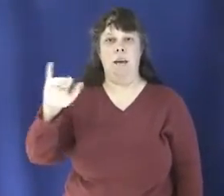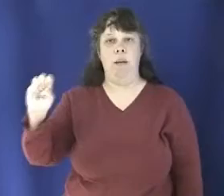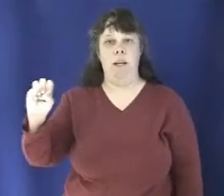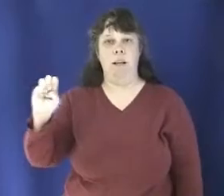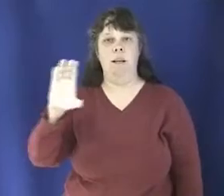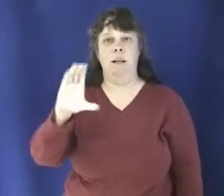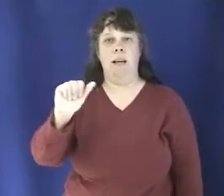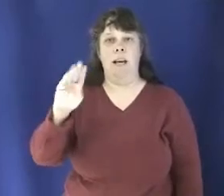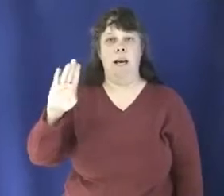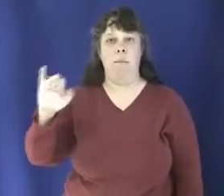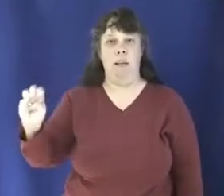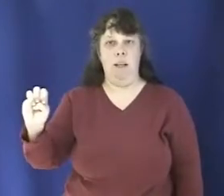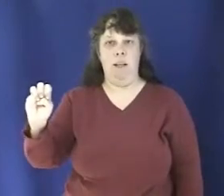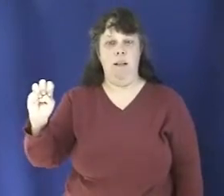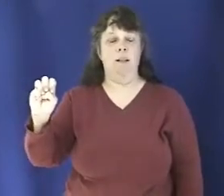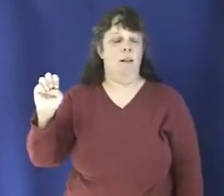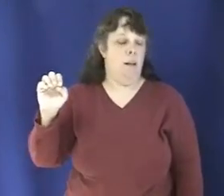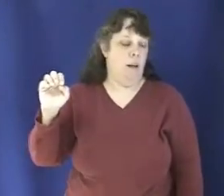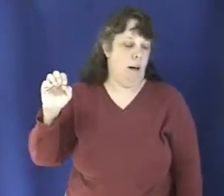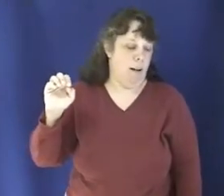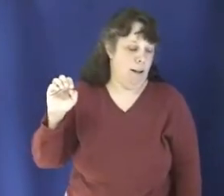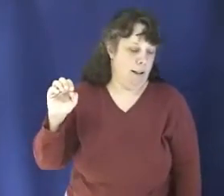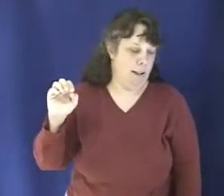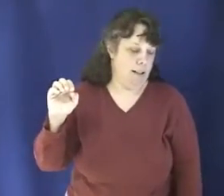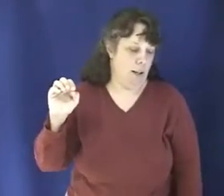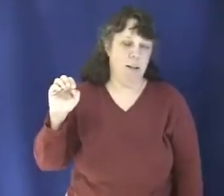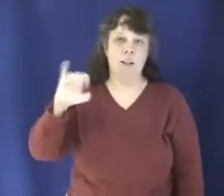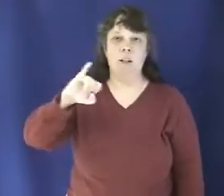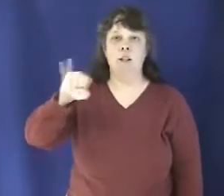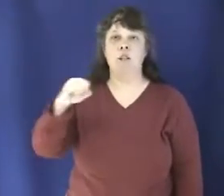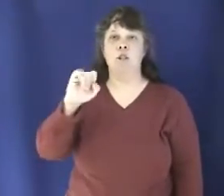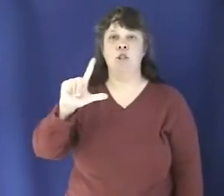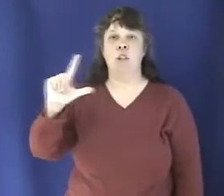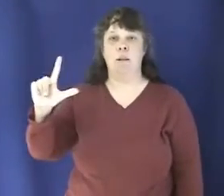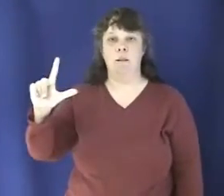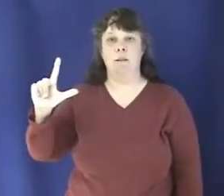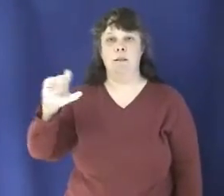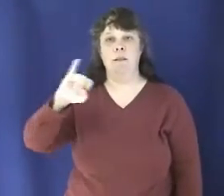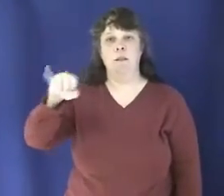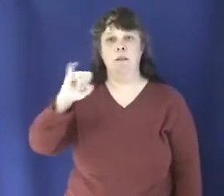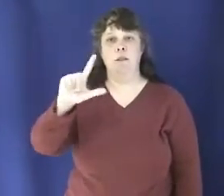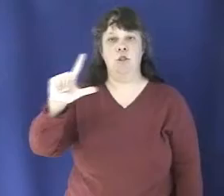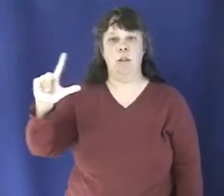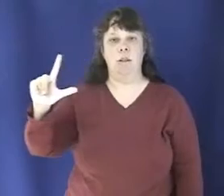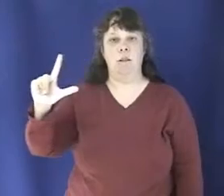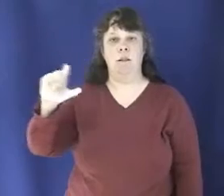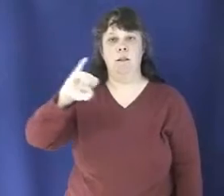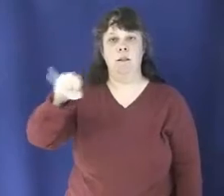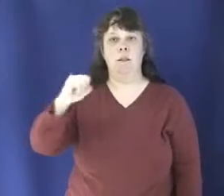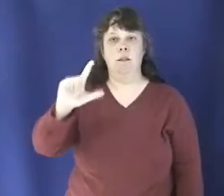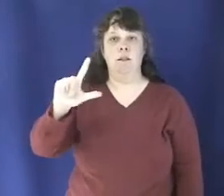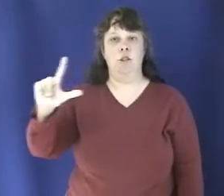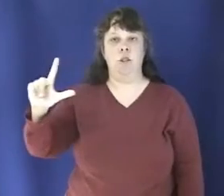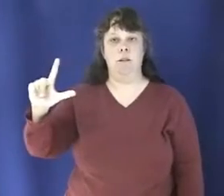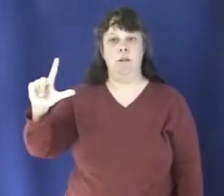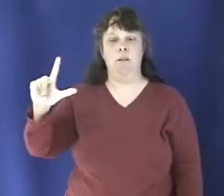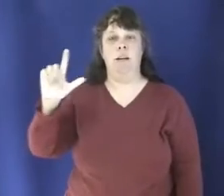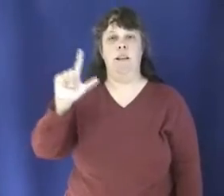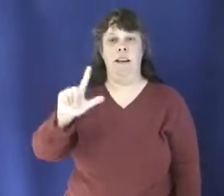cabby, cabby. Let's think. Jill, Jill, Jill. Okay, the